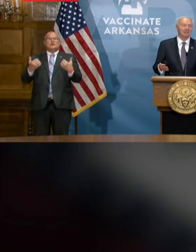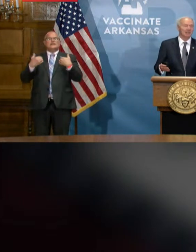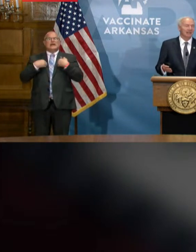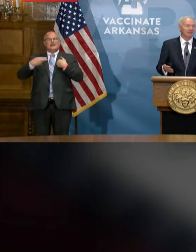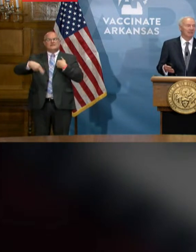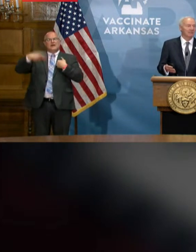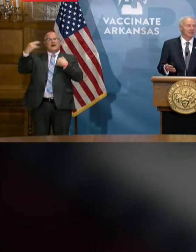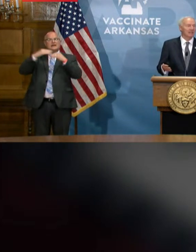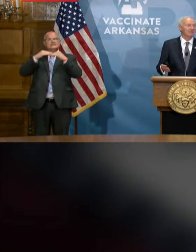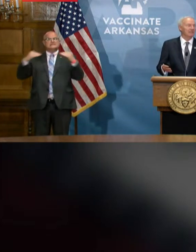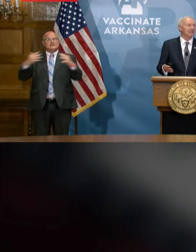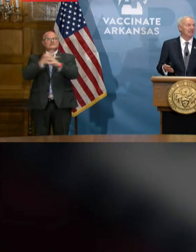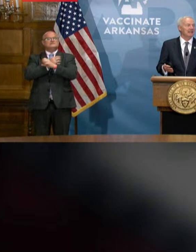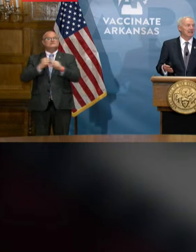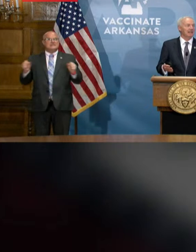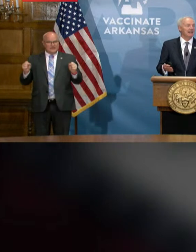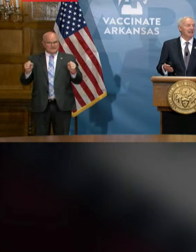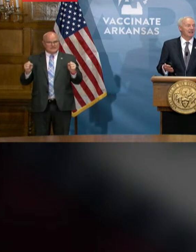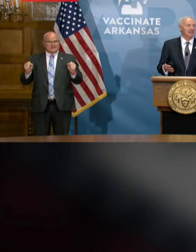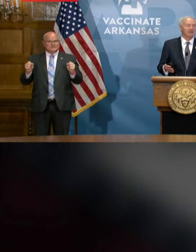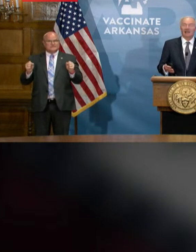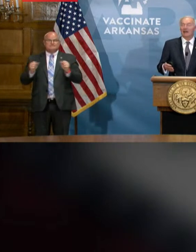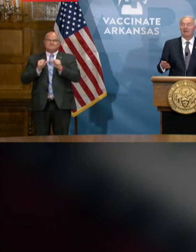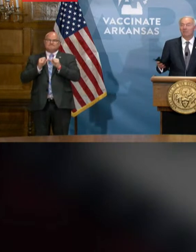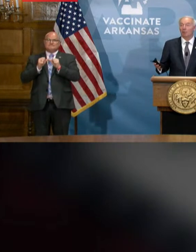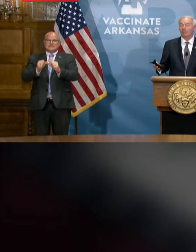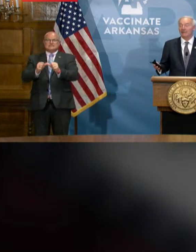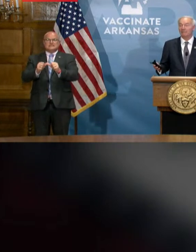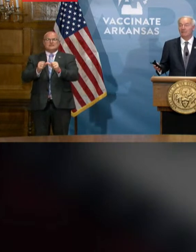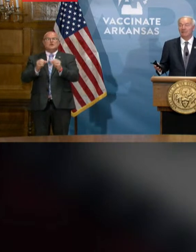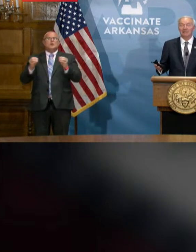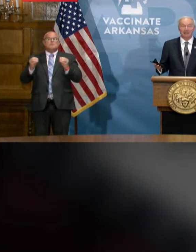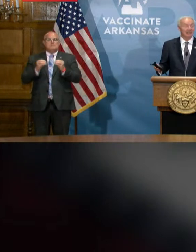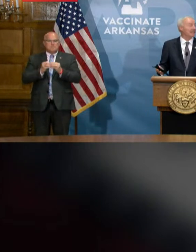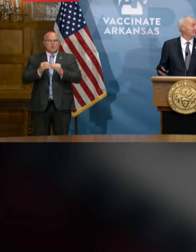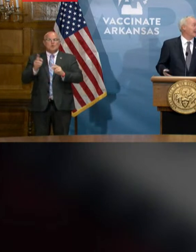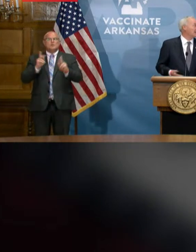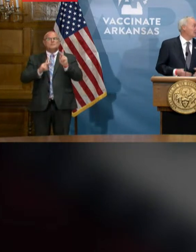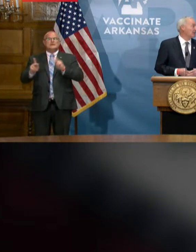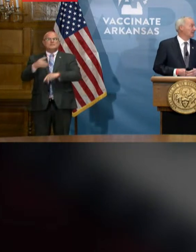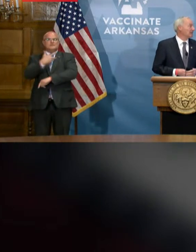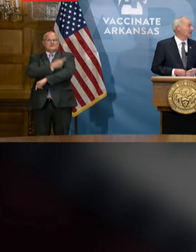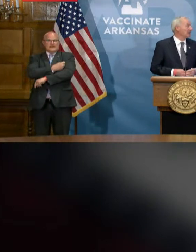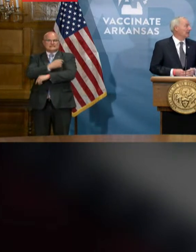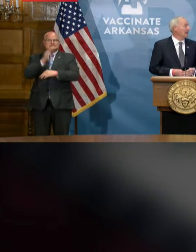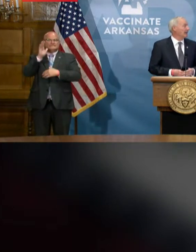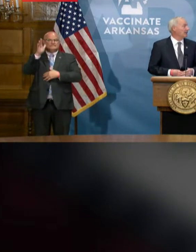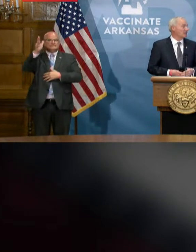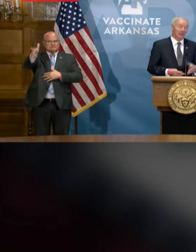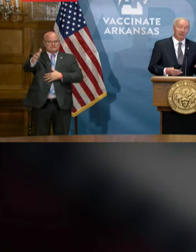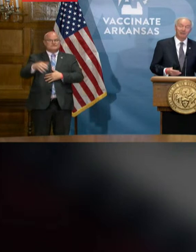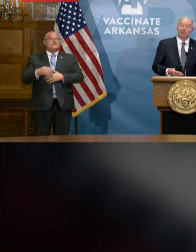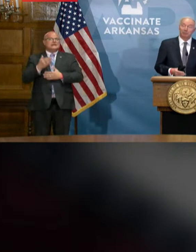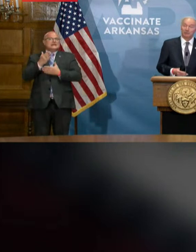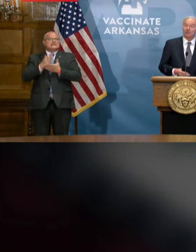the highest level of safety until more people get vaccinated.